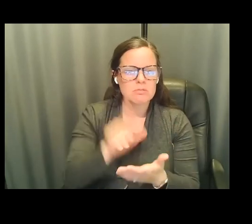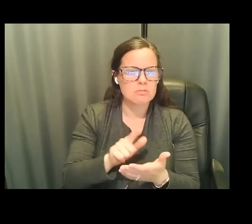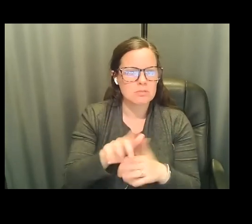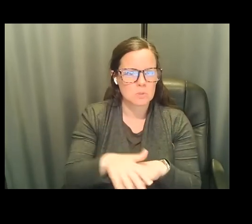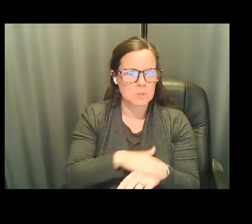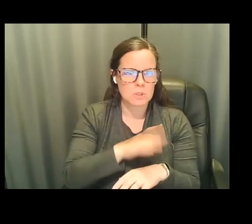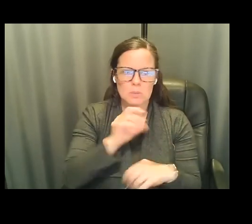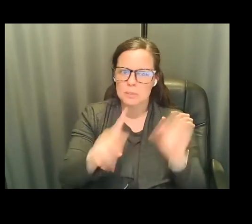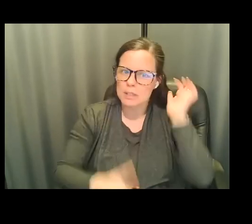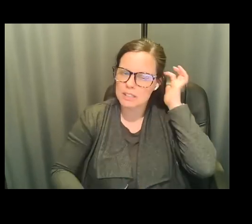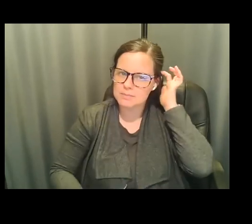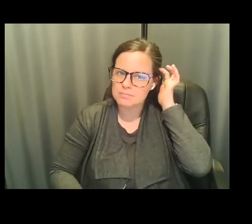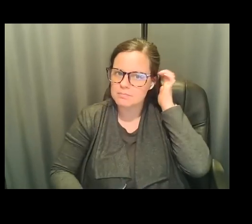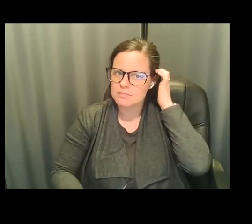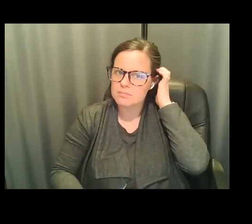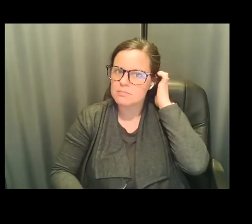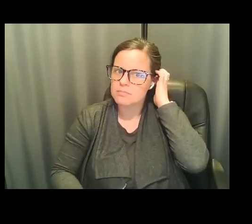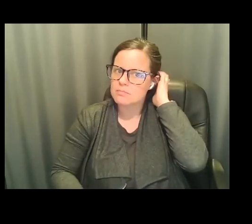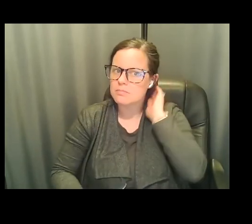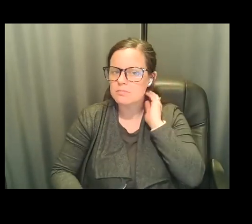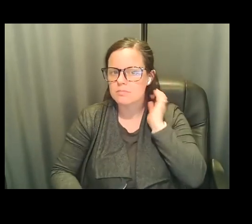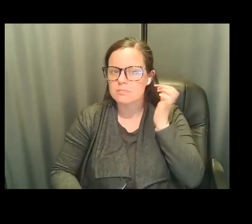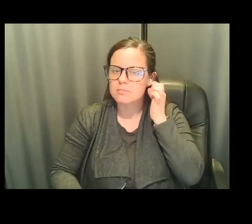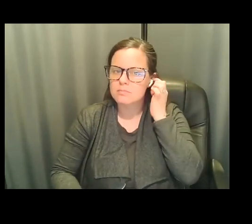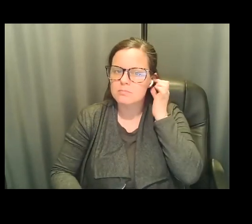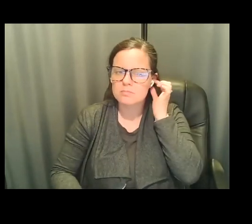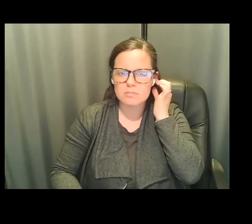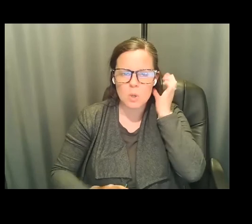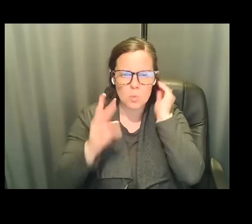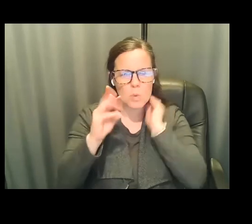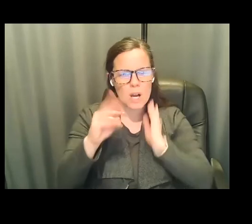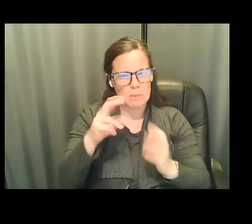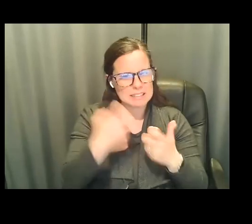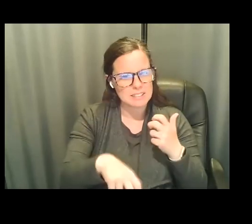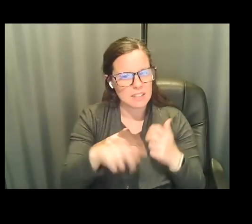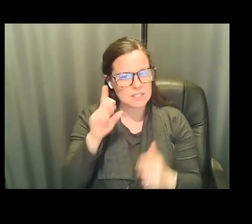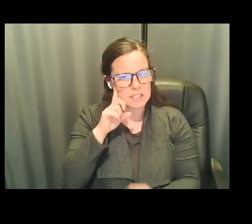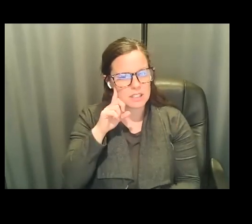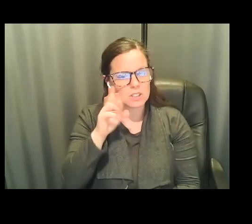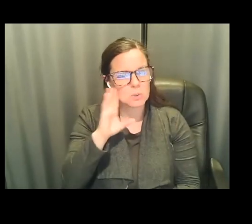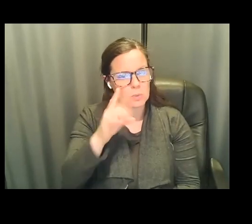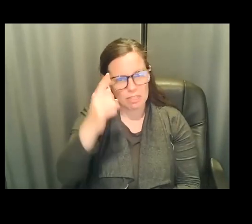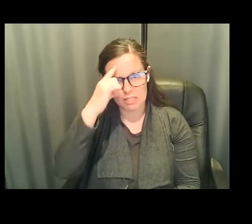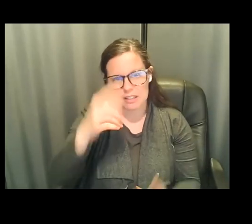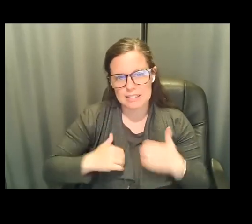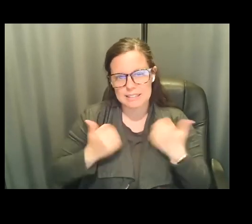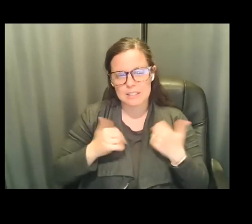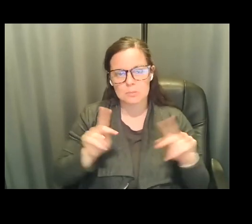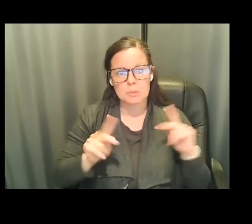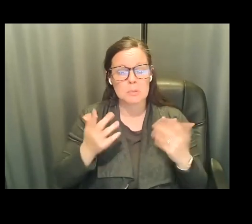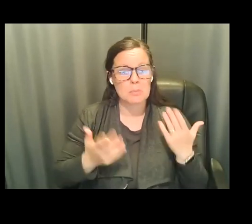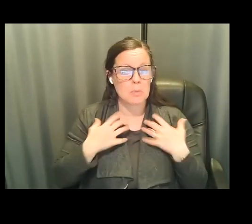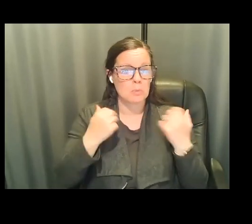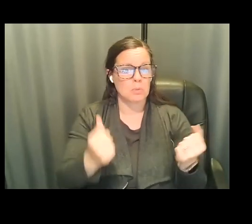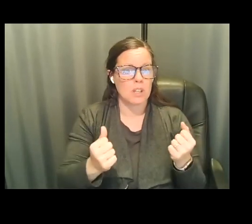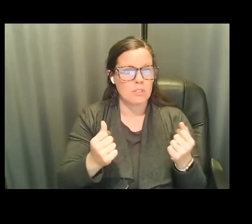back. Well, that's really difficult to hear. I mean, you would think that younger people might be able to recover faster, but